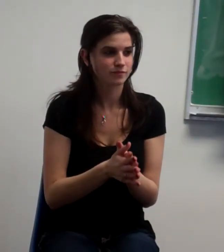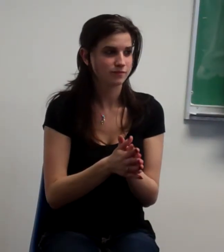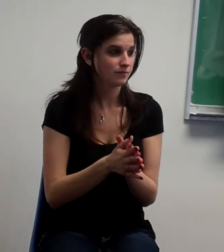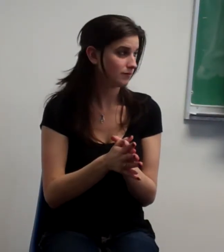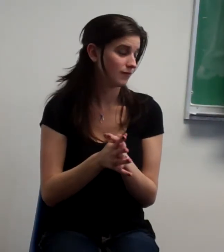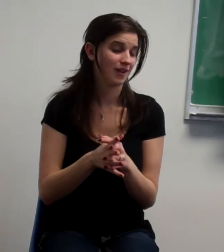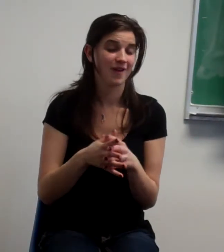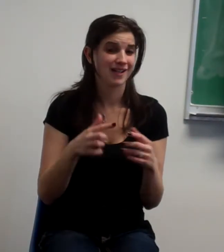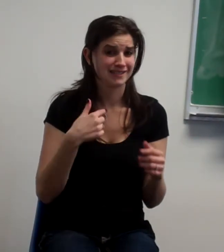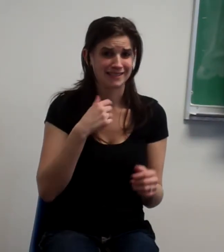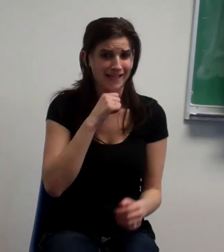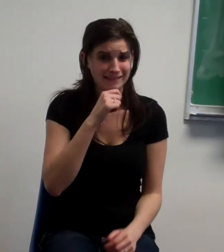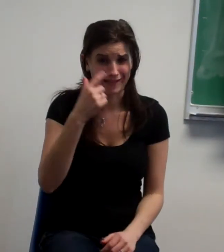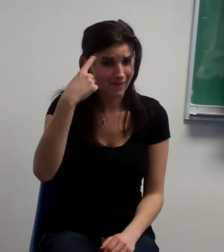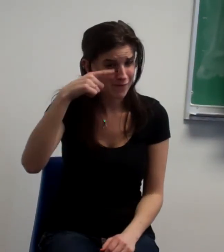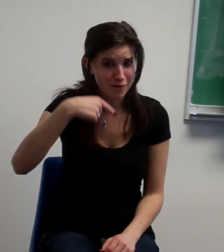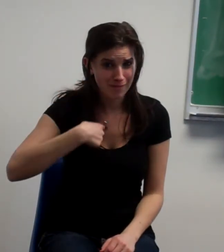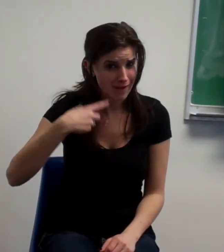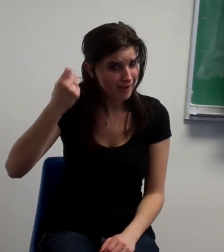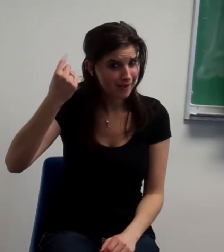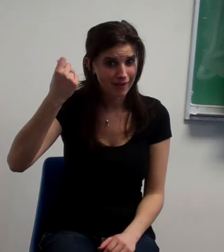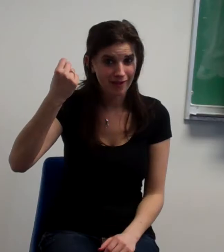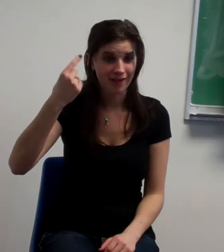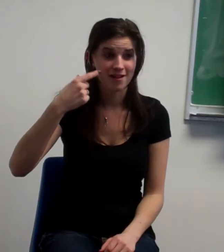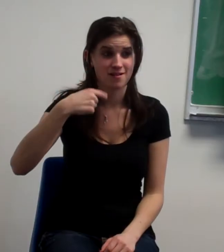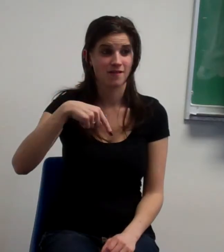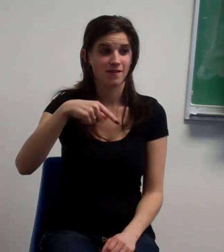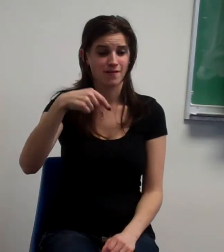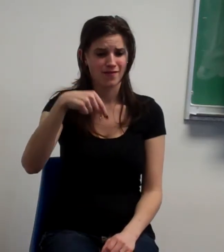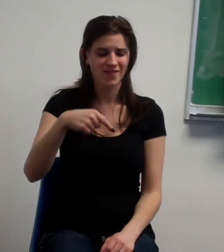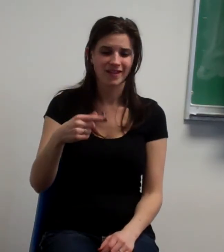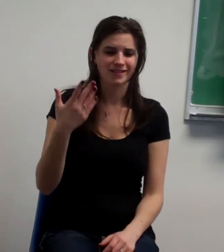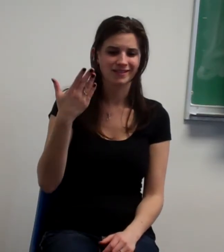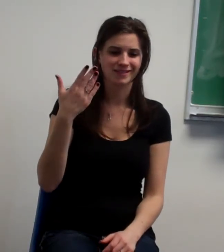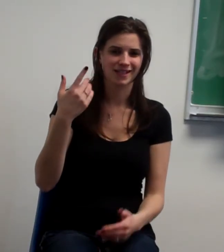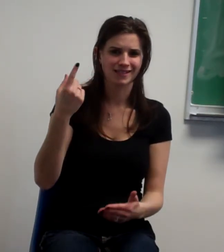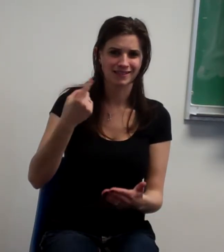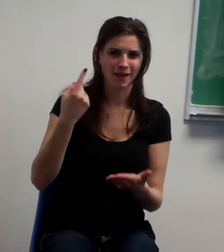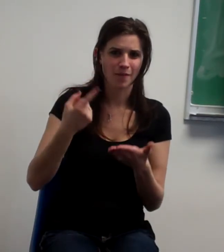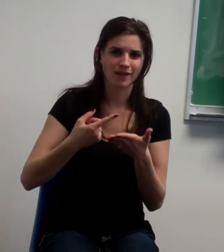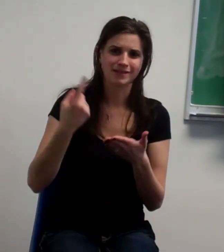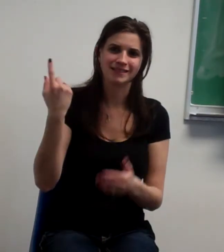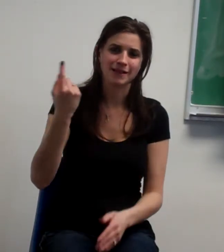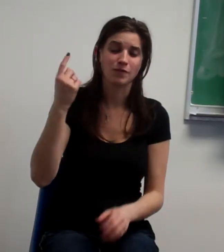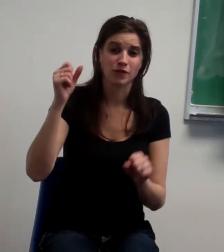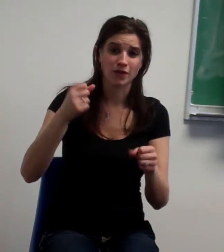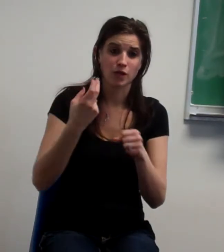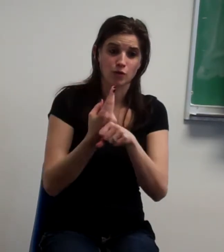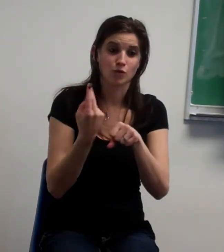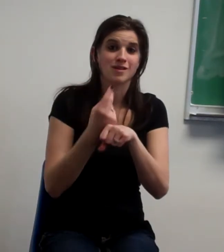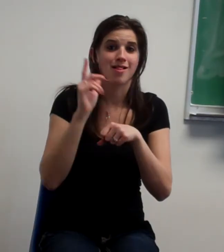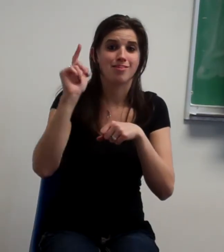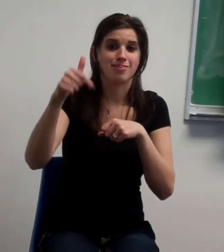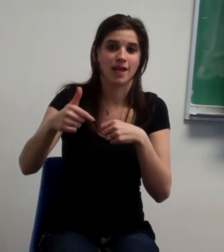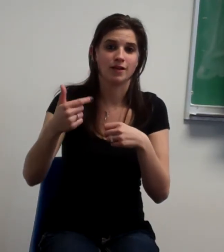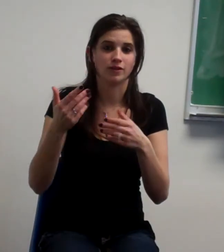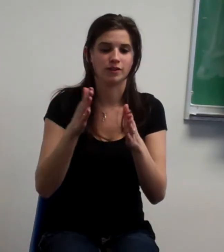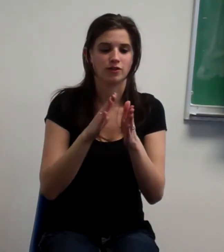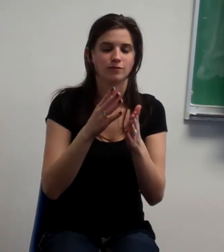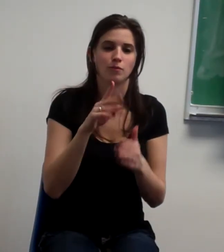potentially this is stuff you use, you put in a portfolio, this is stuff you use when you're looking for jobs. It has a lot of other segues where you can